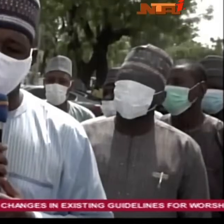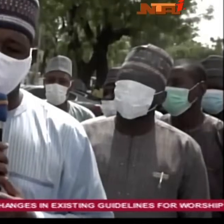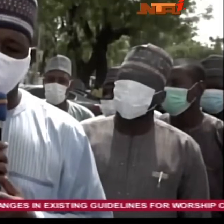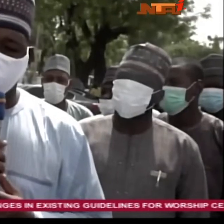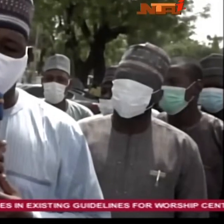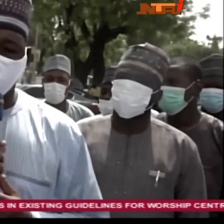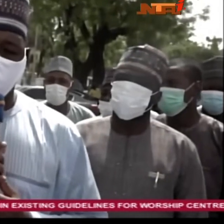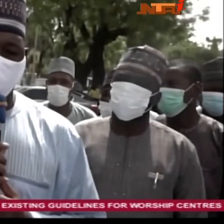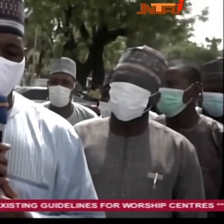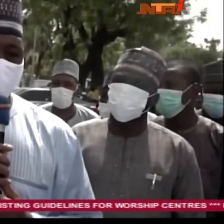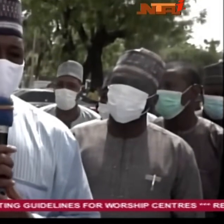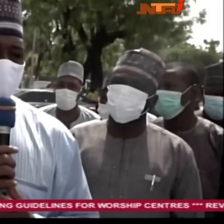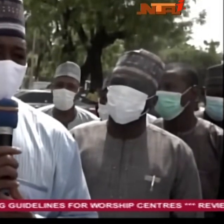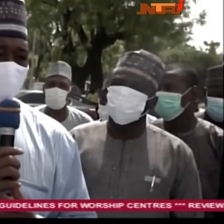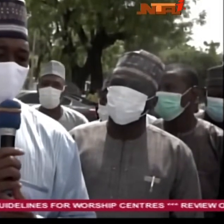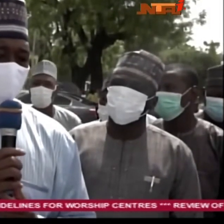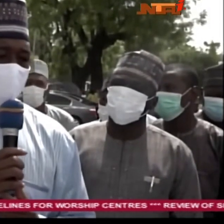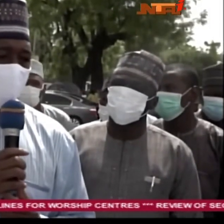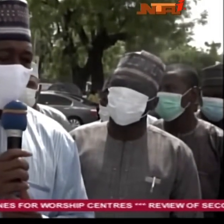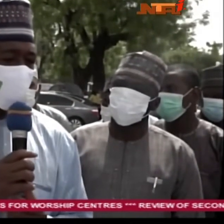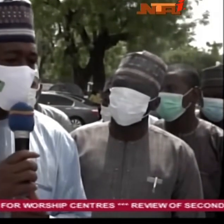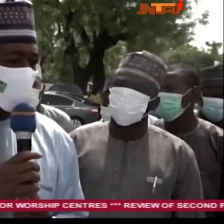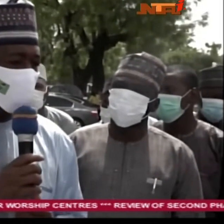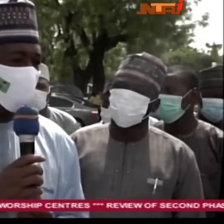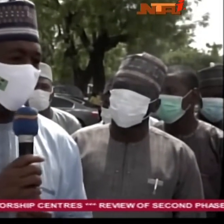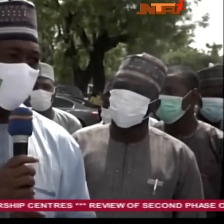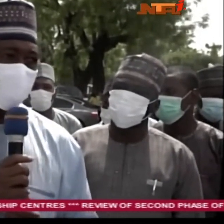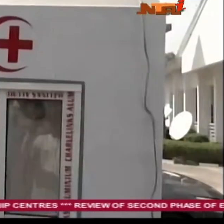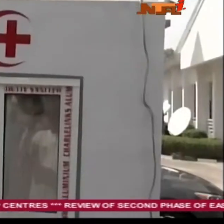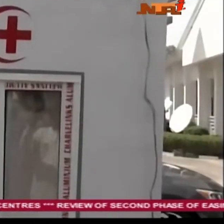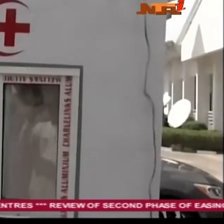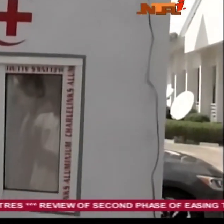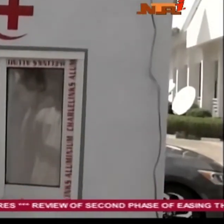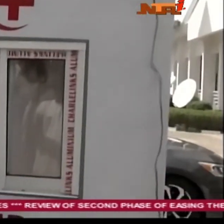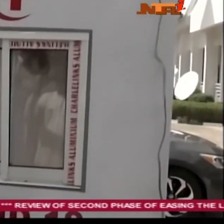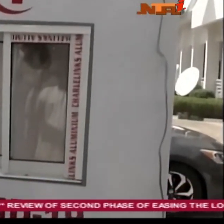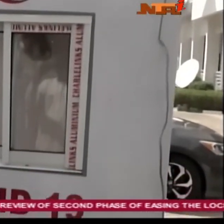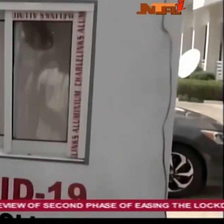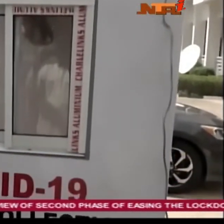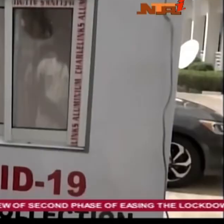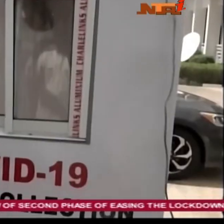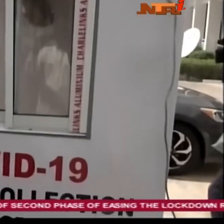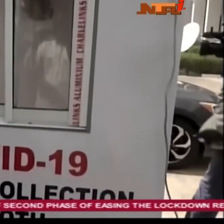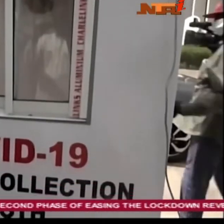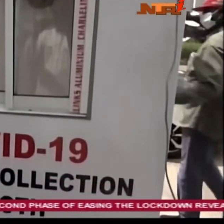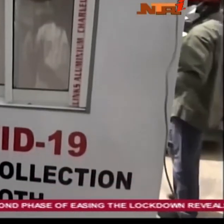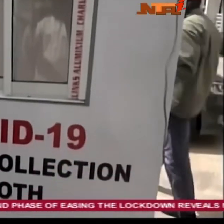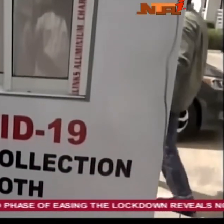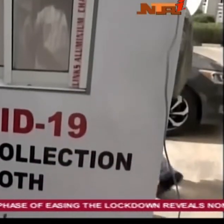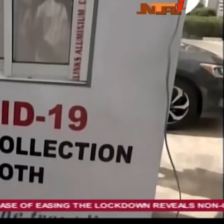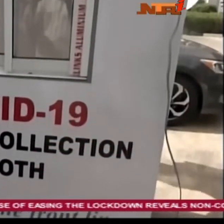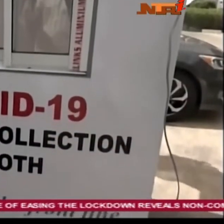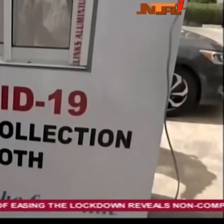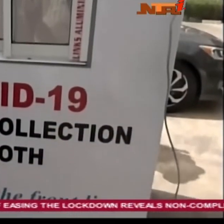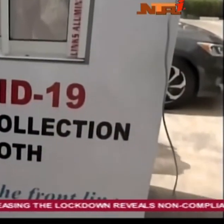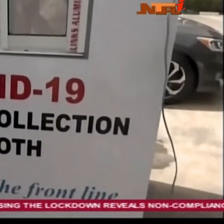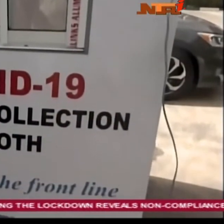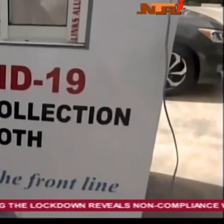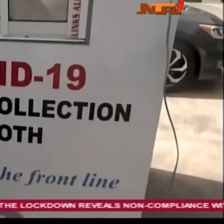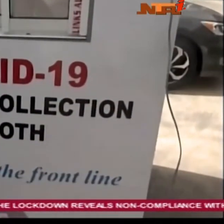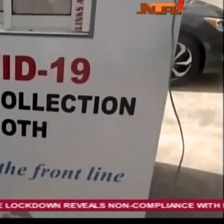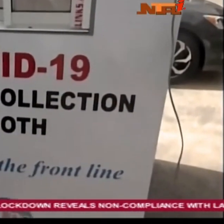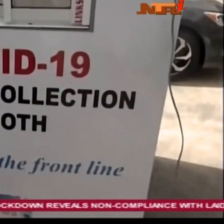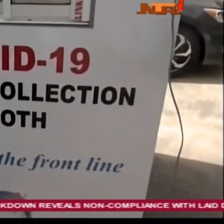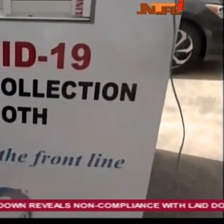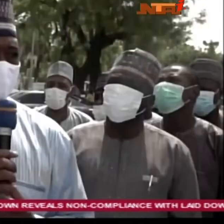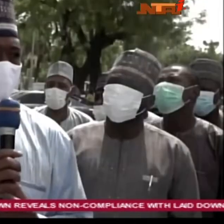The governor described the move by MMT Technologies as commendable and timely, calling on other well-to-do individuals, organizations and establishments to